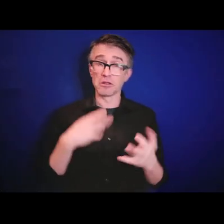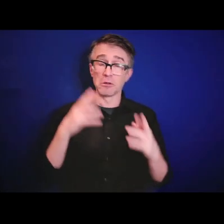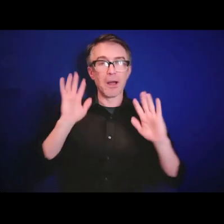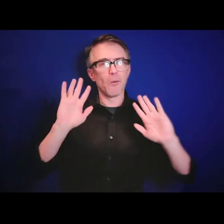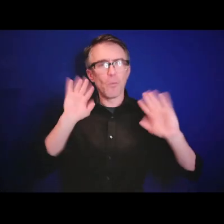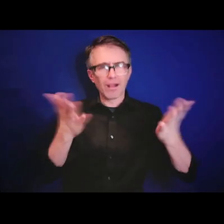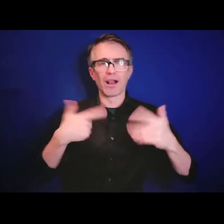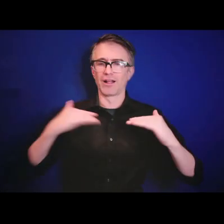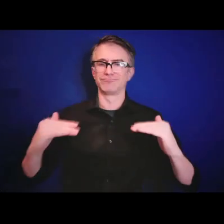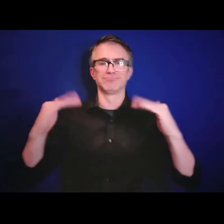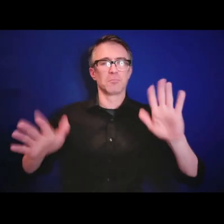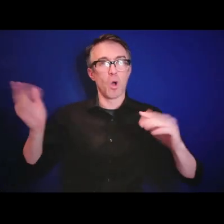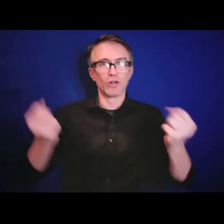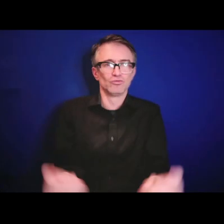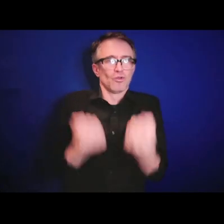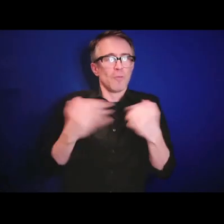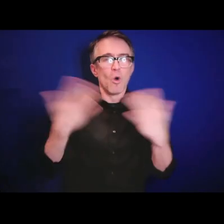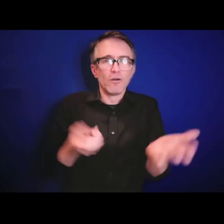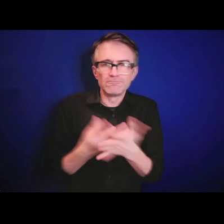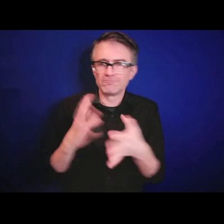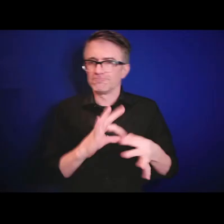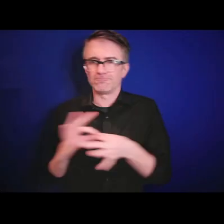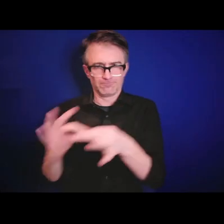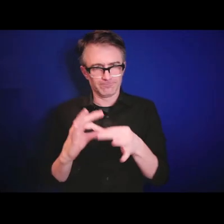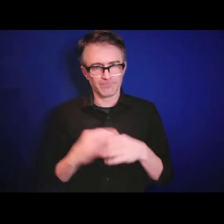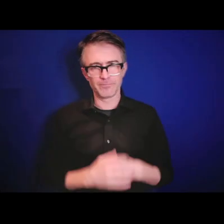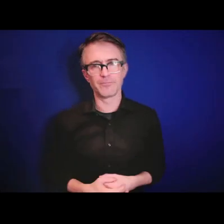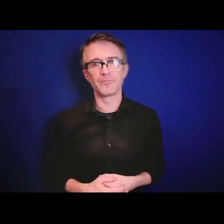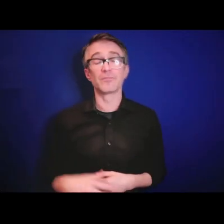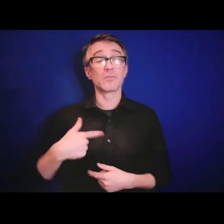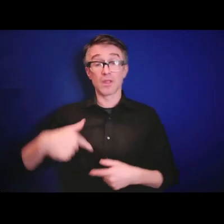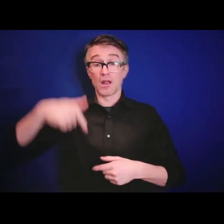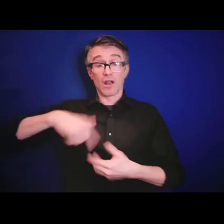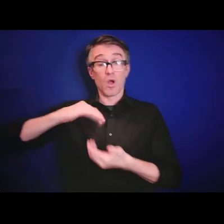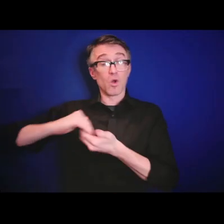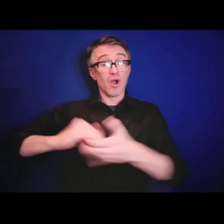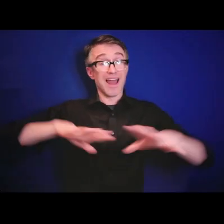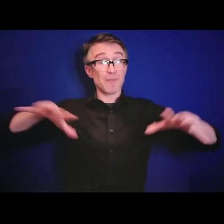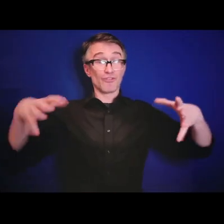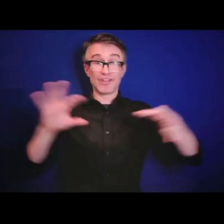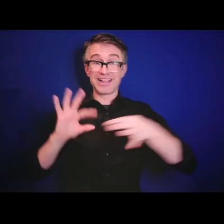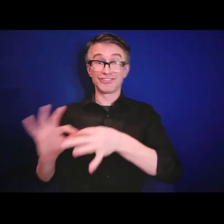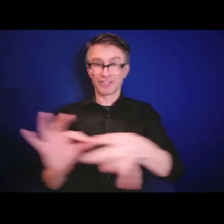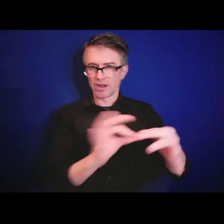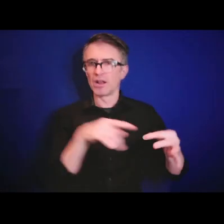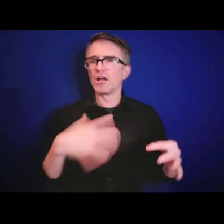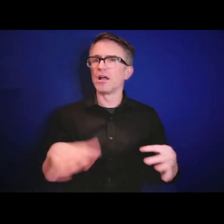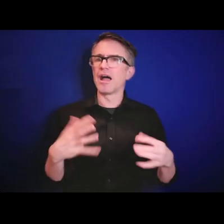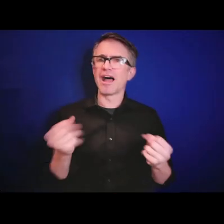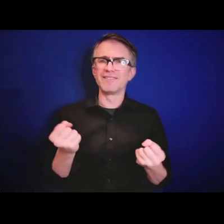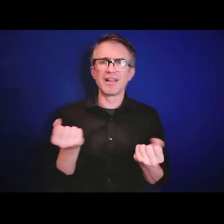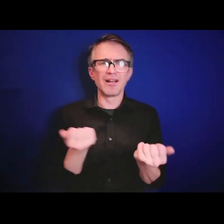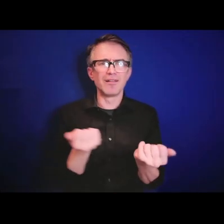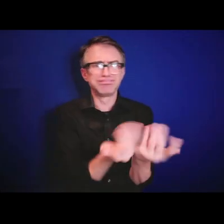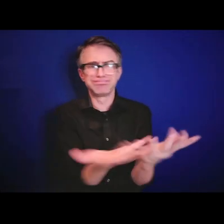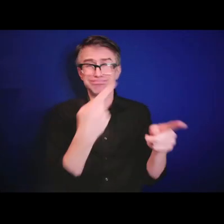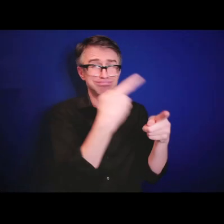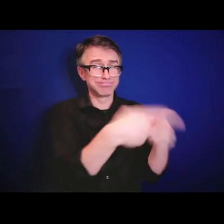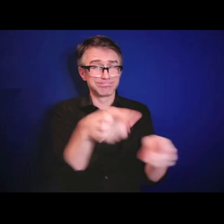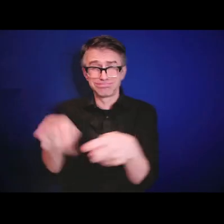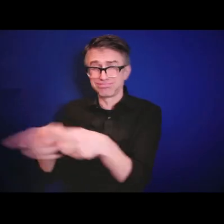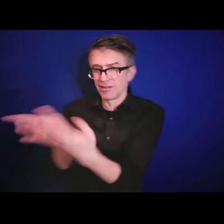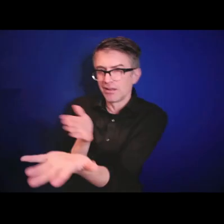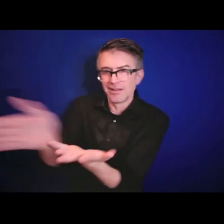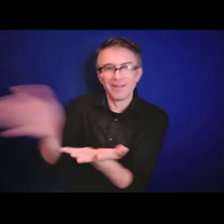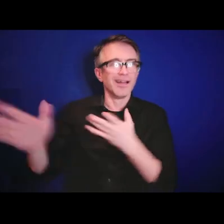the collaborative is a multi-stakeholder initiative. So it's not only the United Nations, but also civil